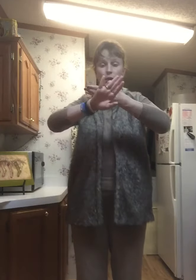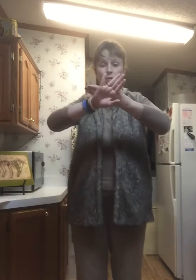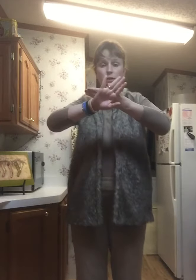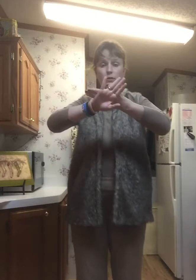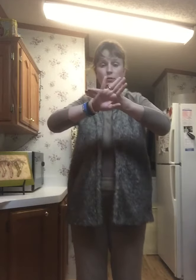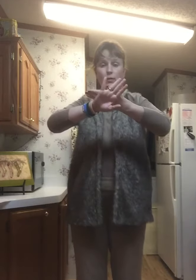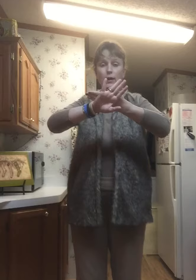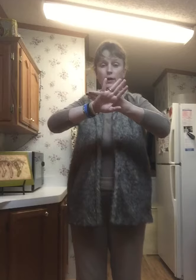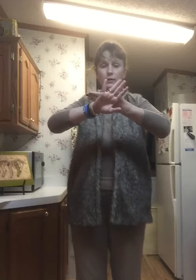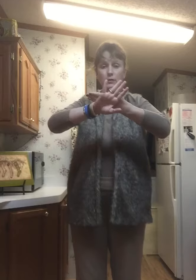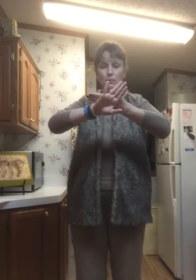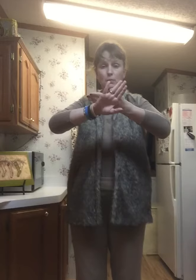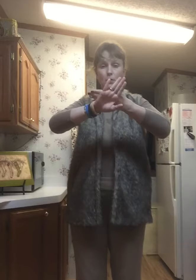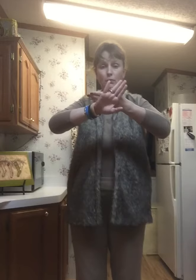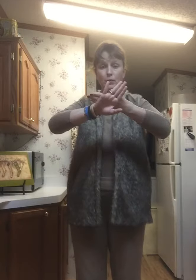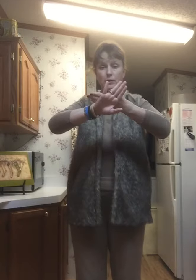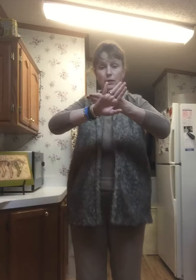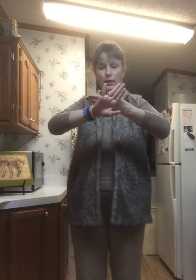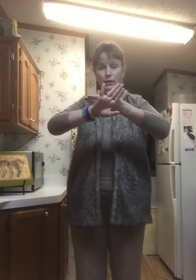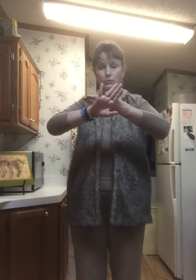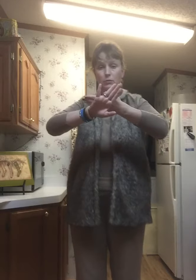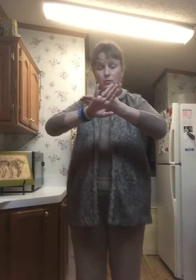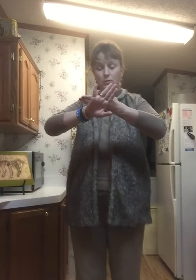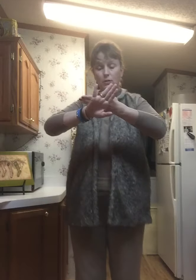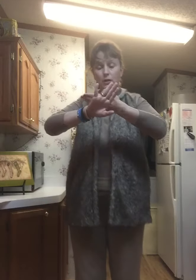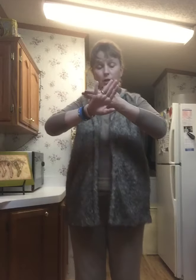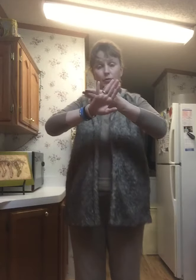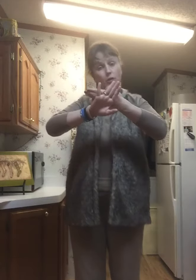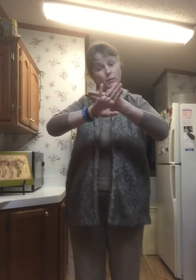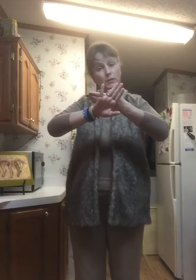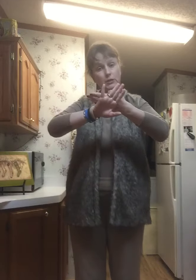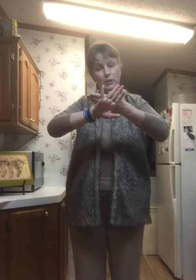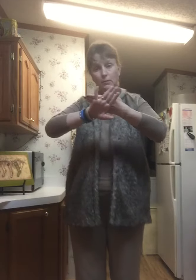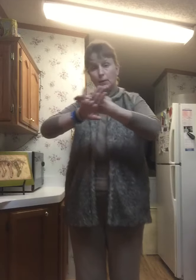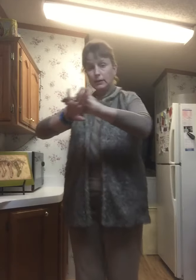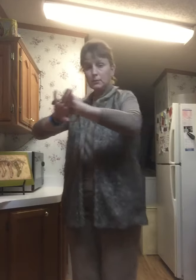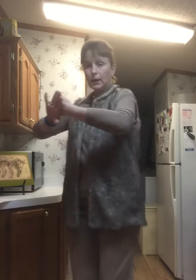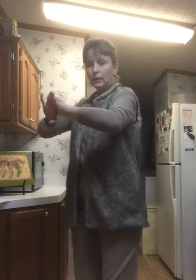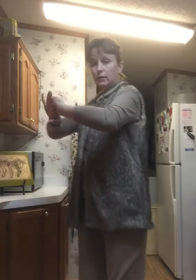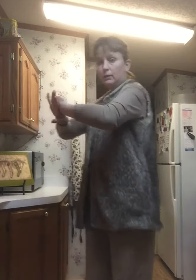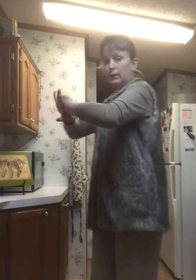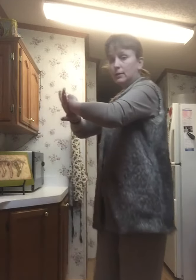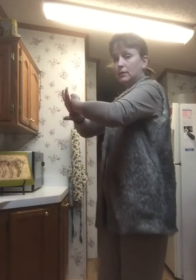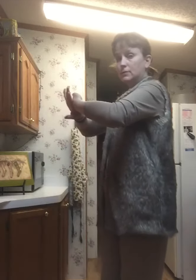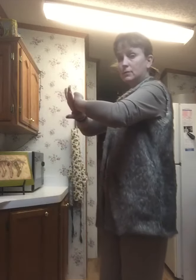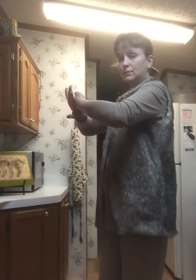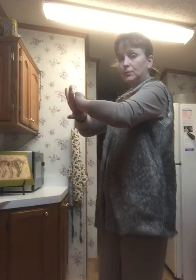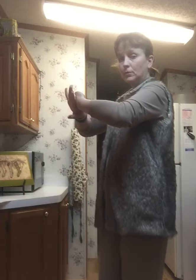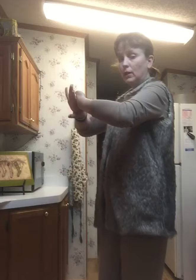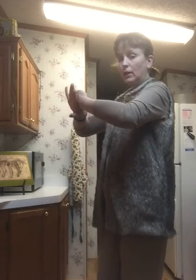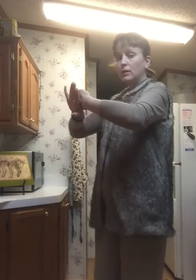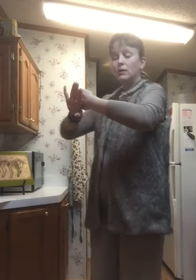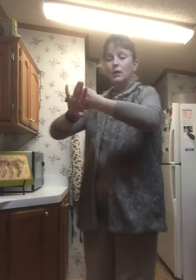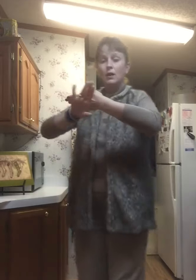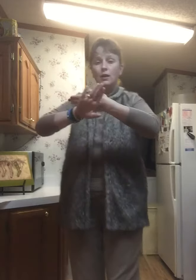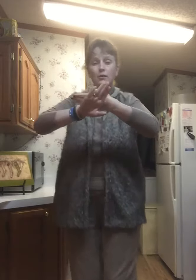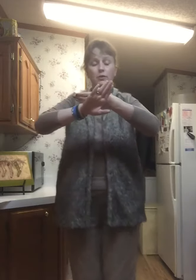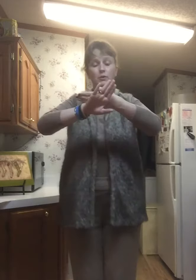and then your right hand is gonna be palm facing out, and they're gonna be touching back to back like this. Okay. Then your